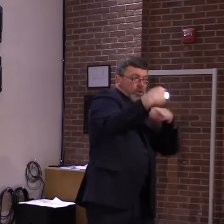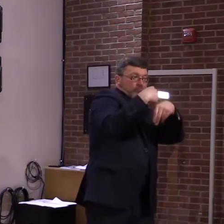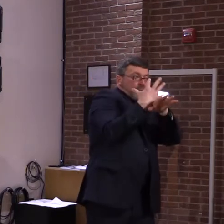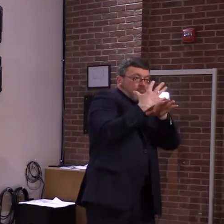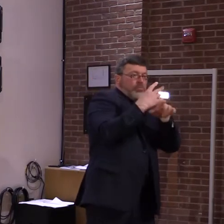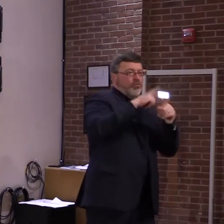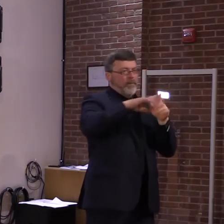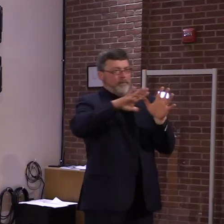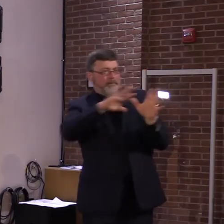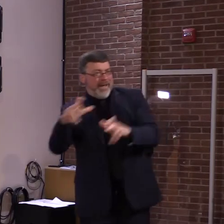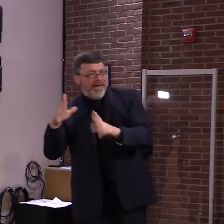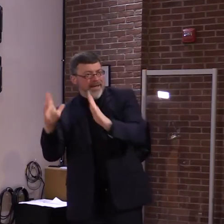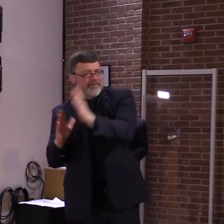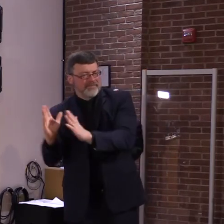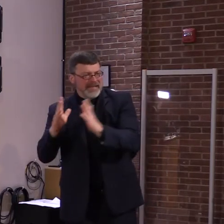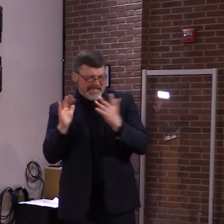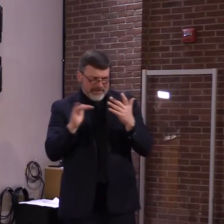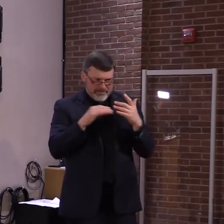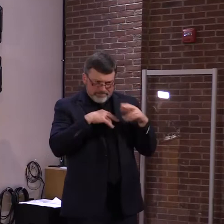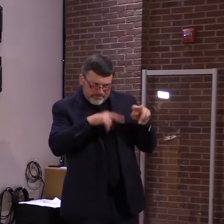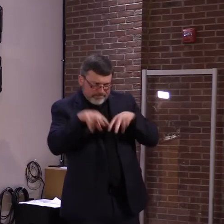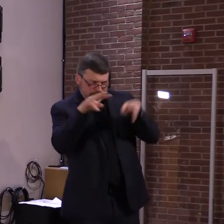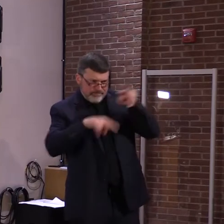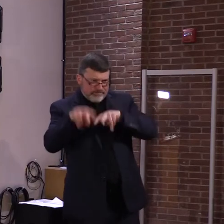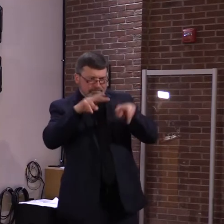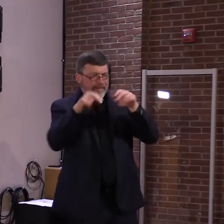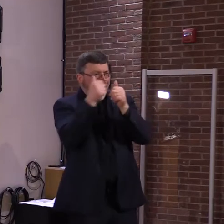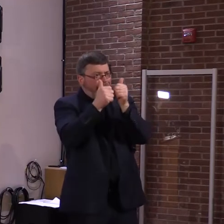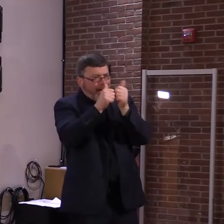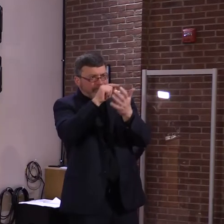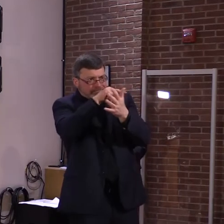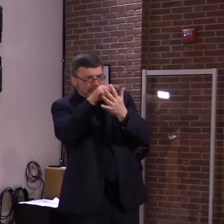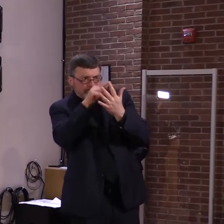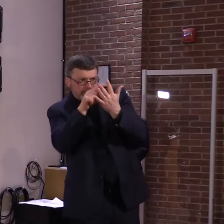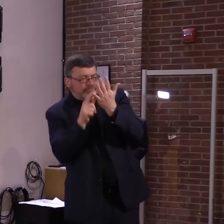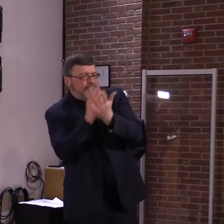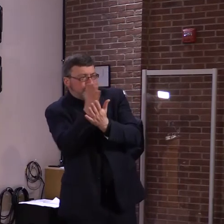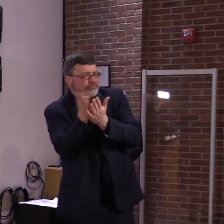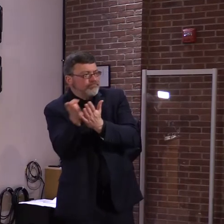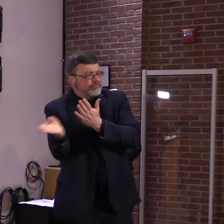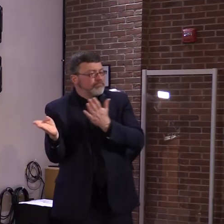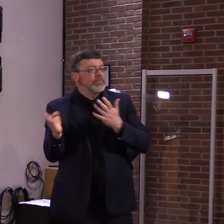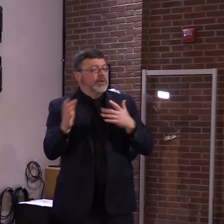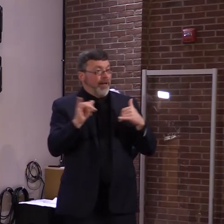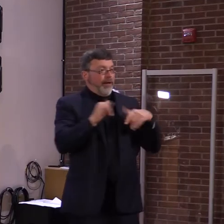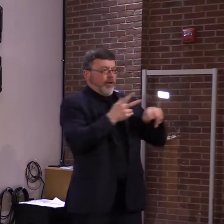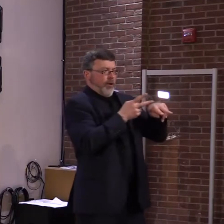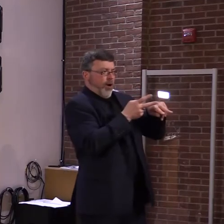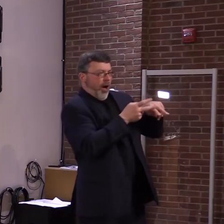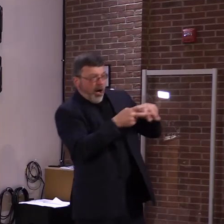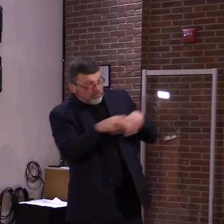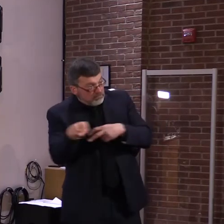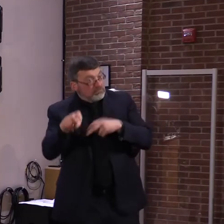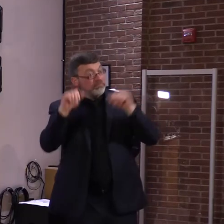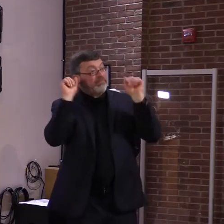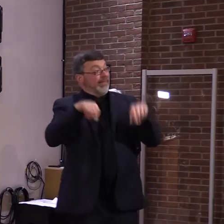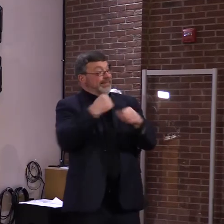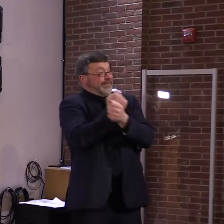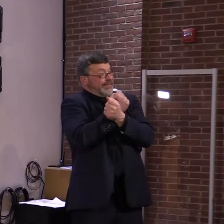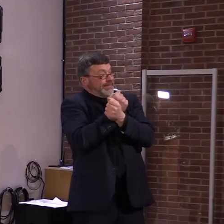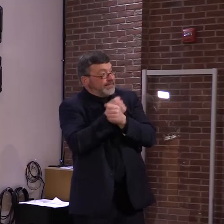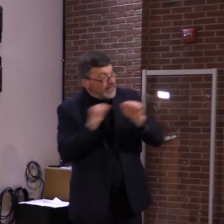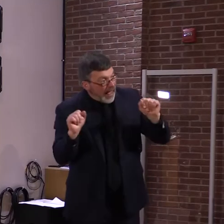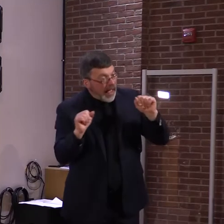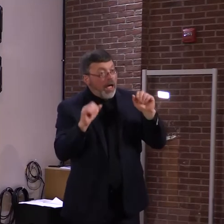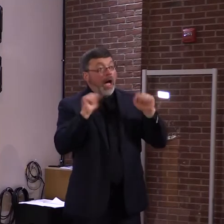as soon as they would like to with within the safety guidance, and provide more flexibility over the summer for